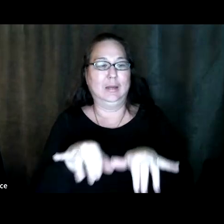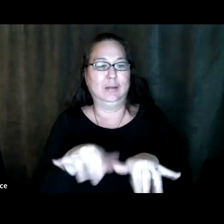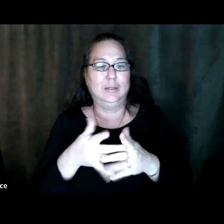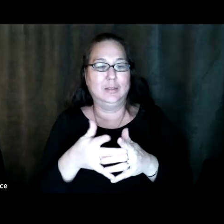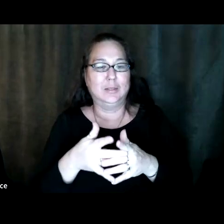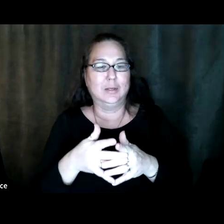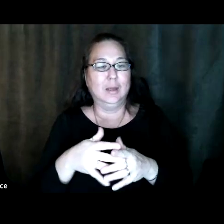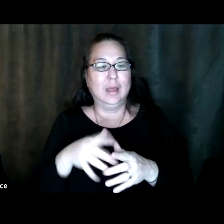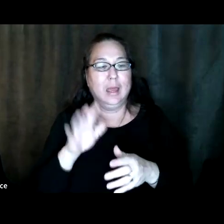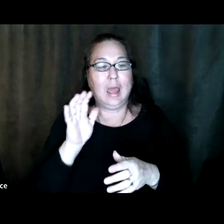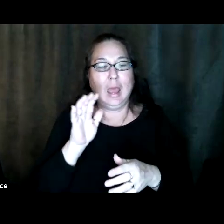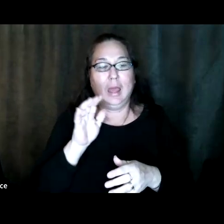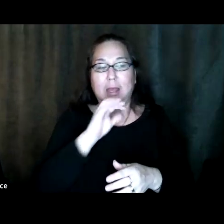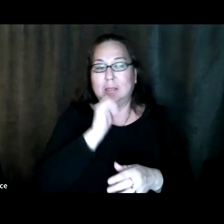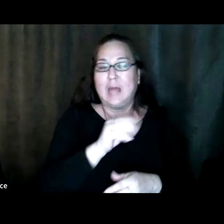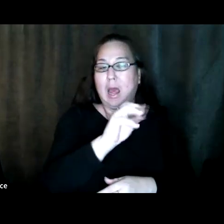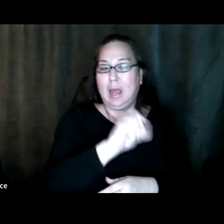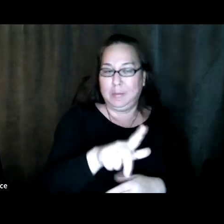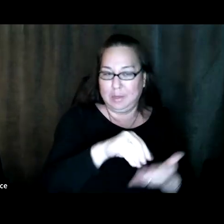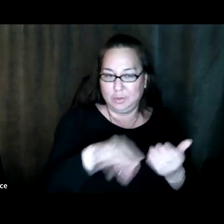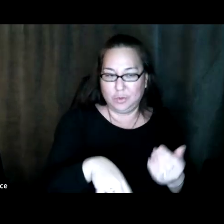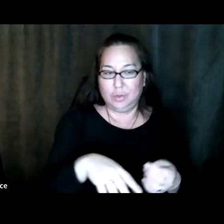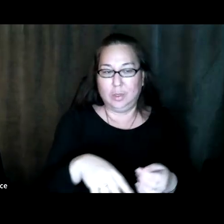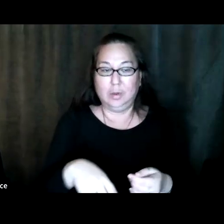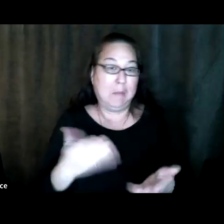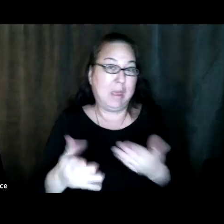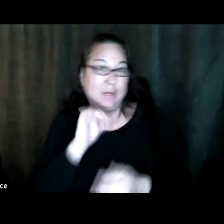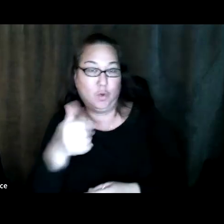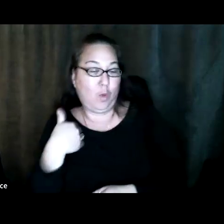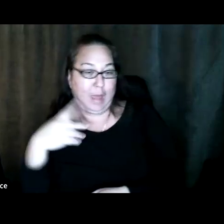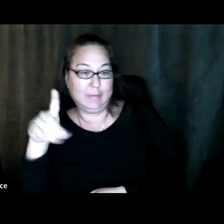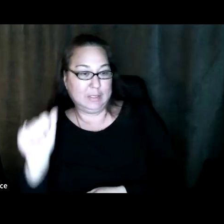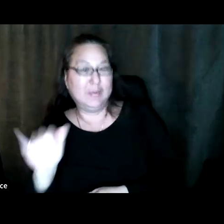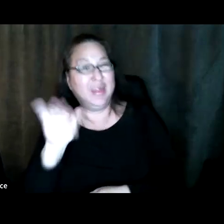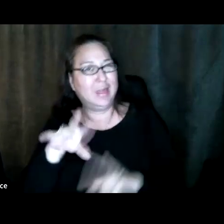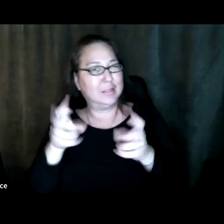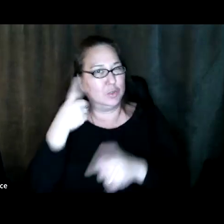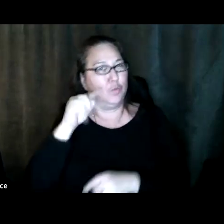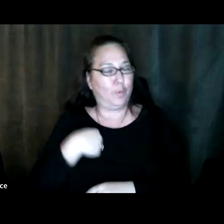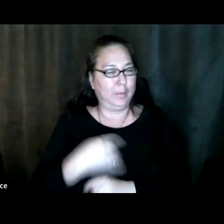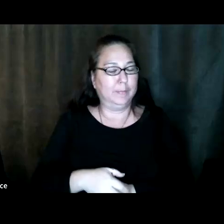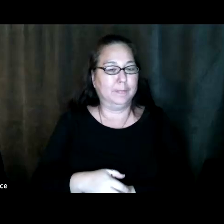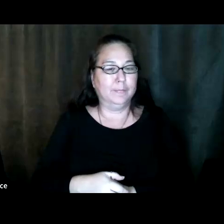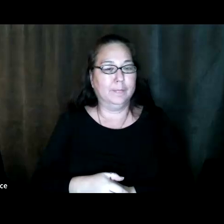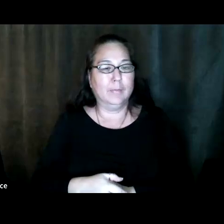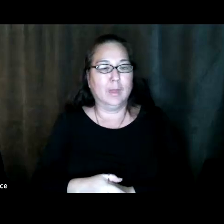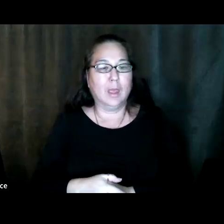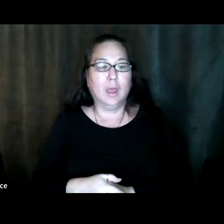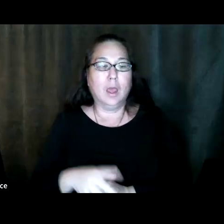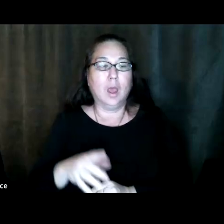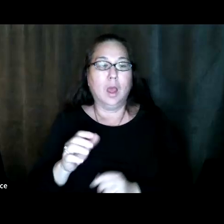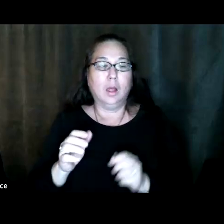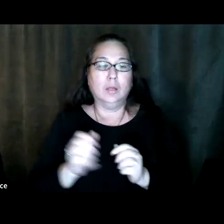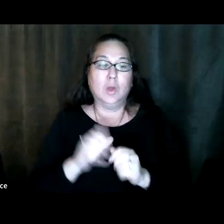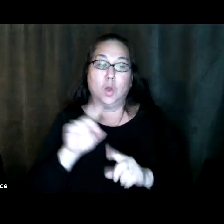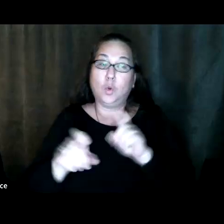think that's the issue for me. Even with question 2, I was like, have it or not, if you're not really gonna prepare, our multilingual students and students